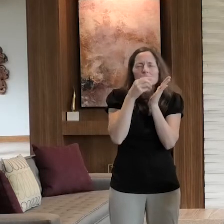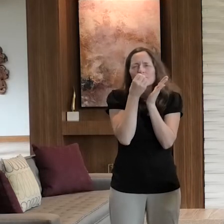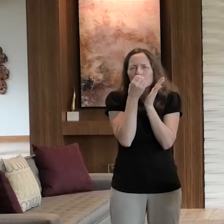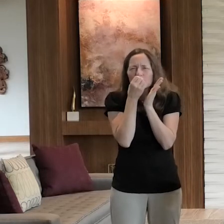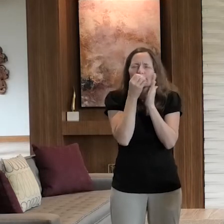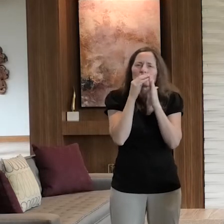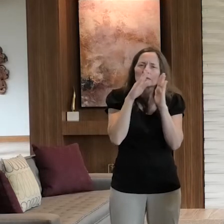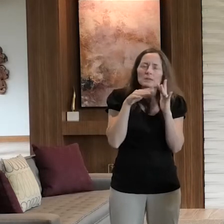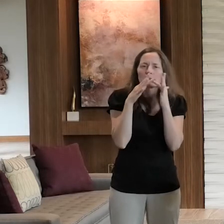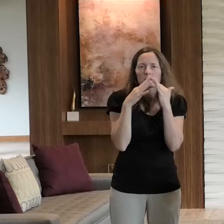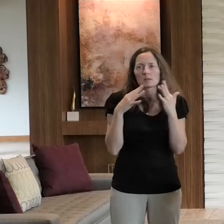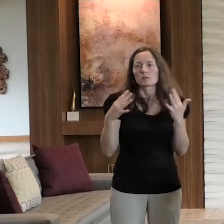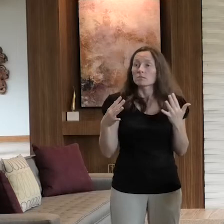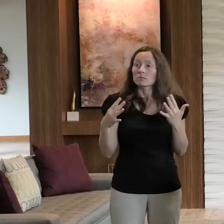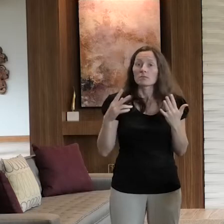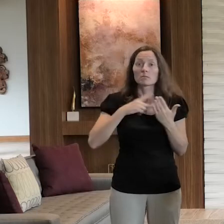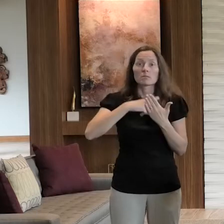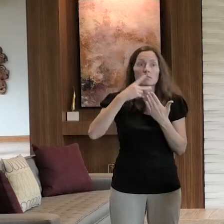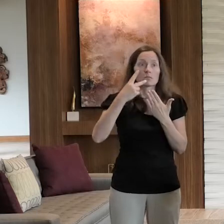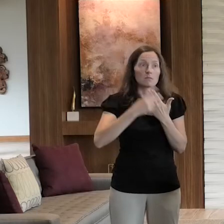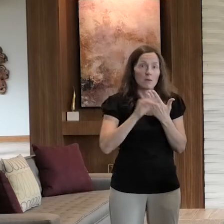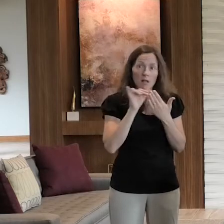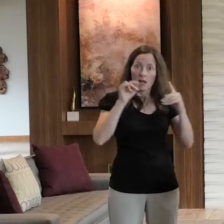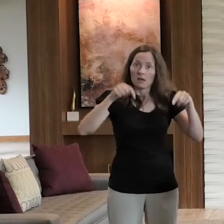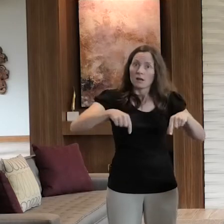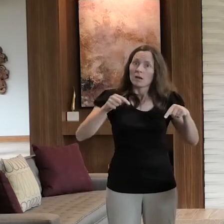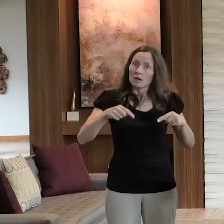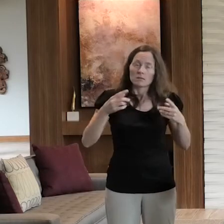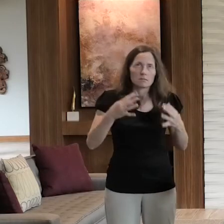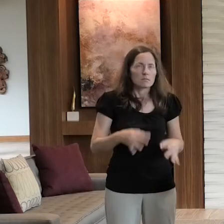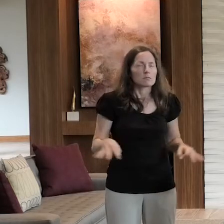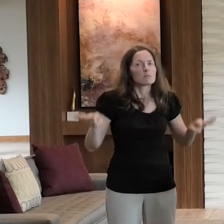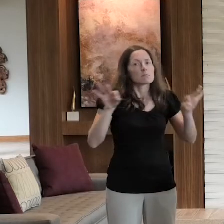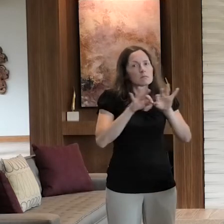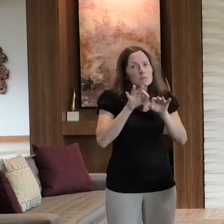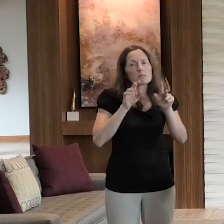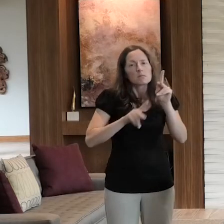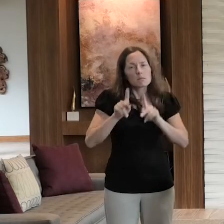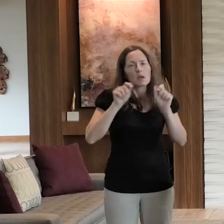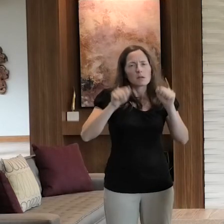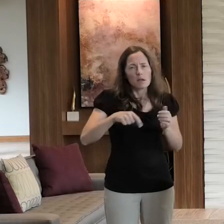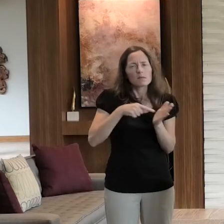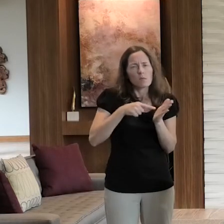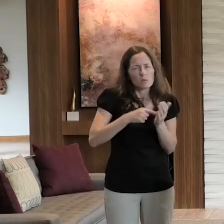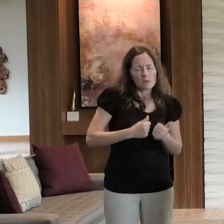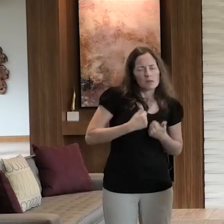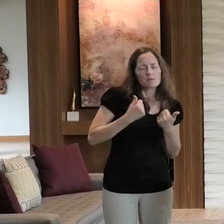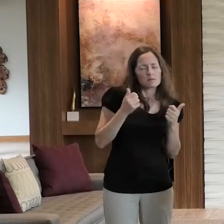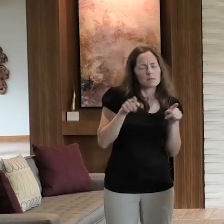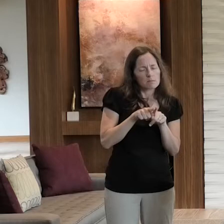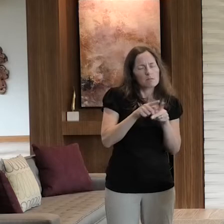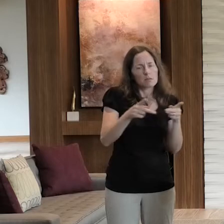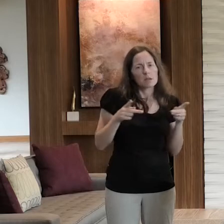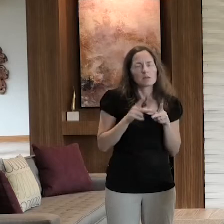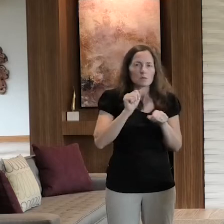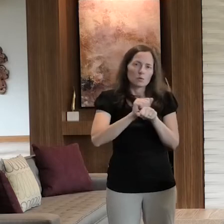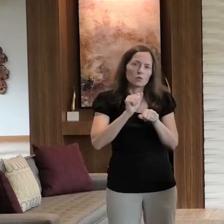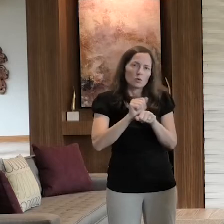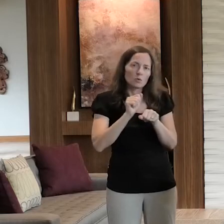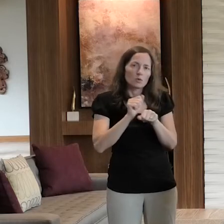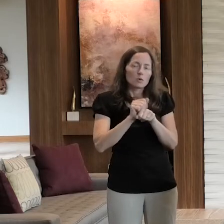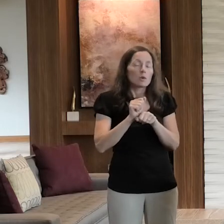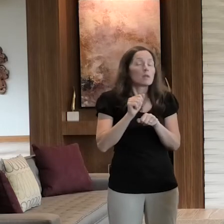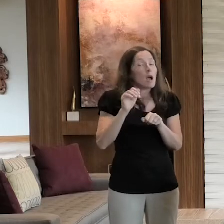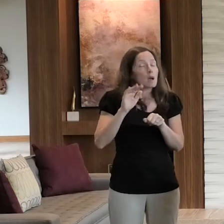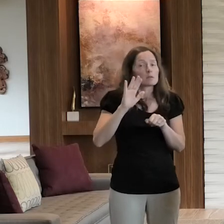important in making sure that people can afford to live where they work, which was one of the core missions and tenets that we at CAC had